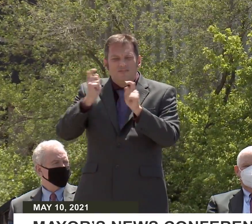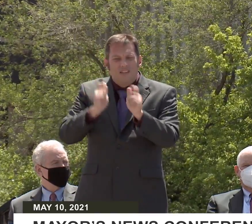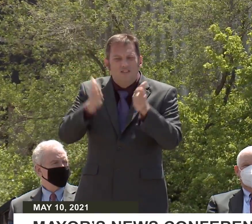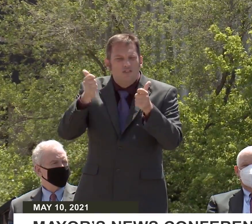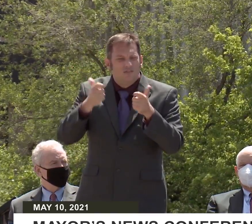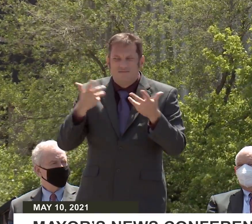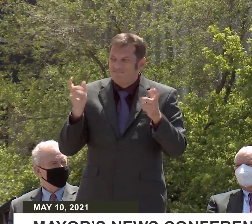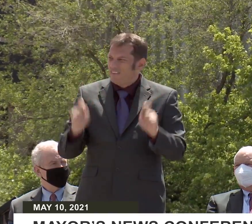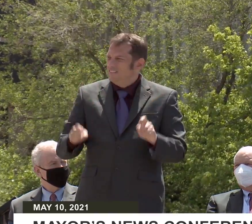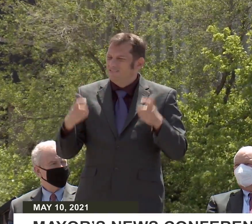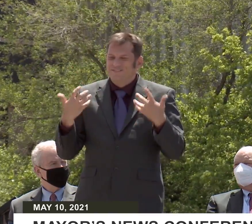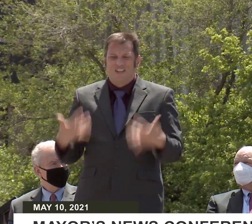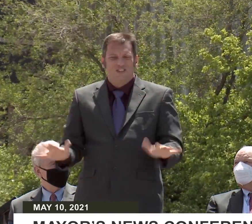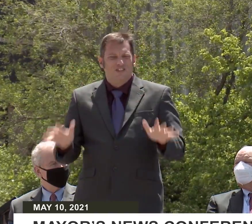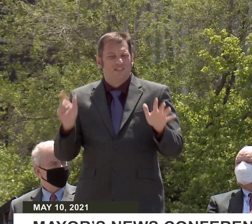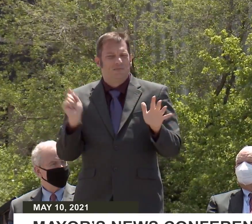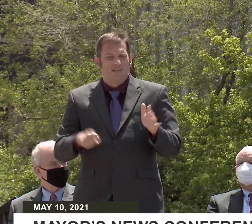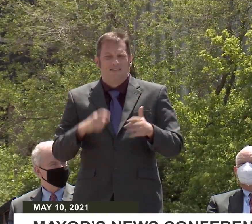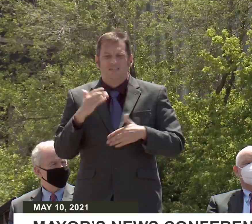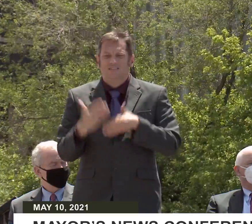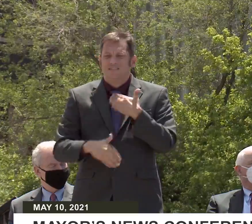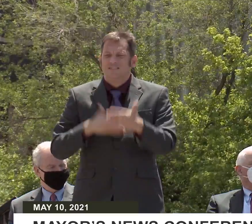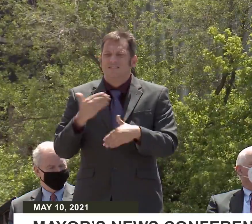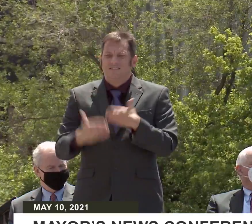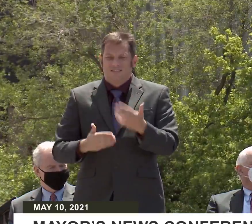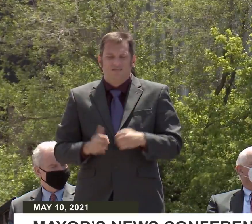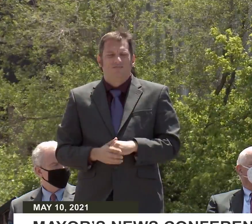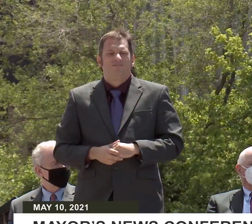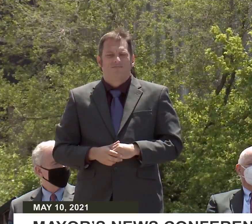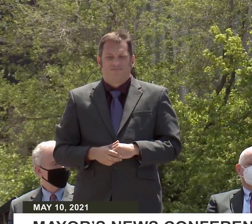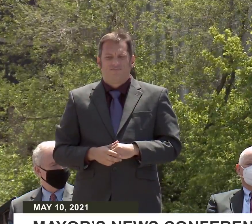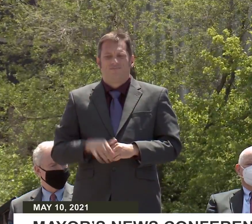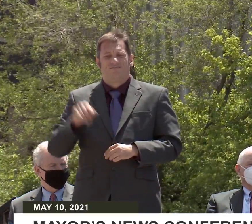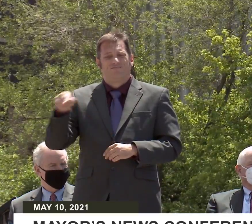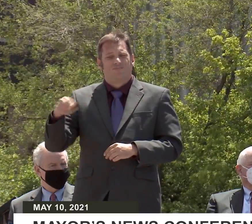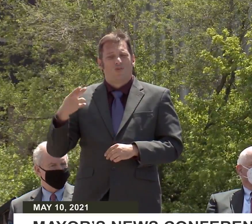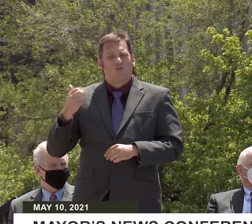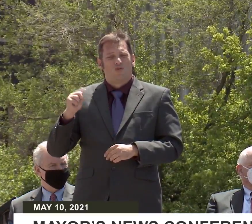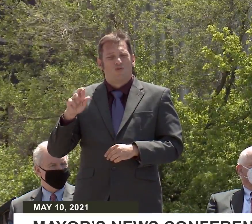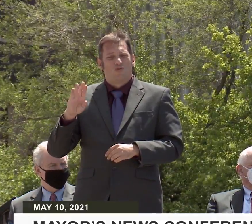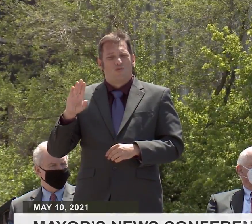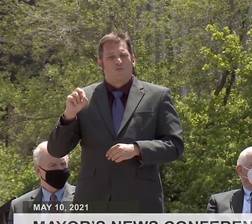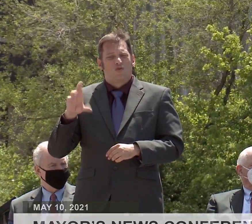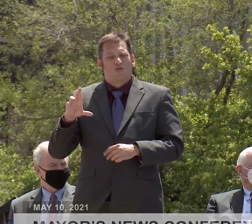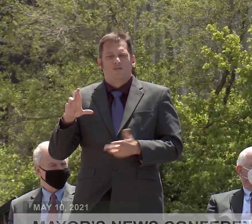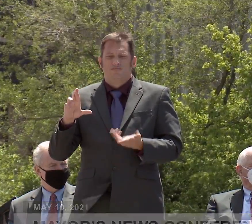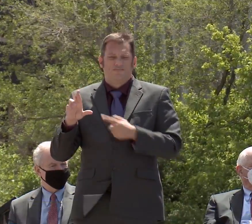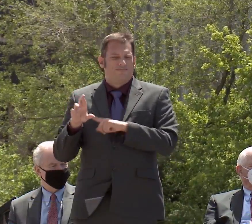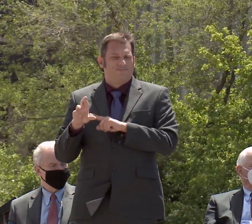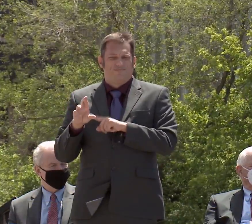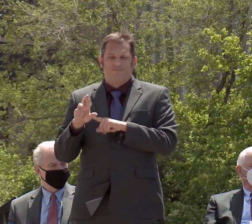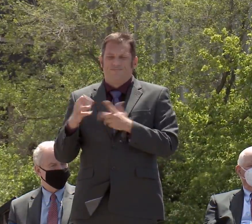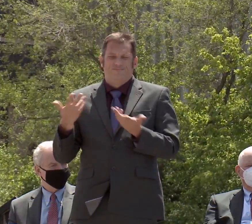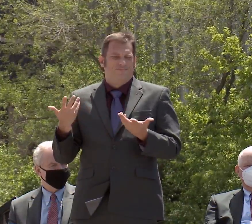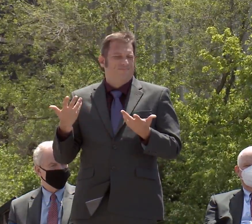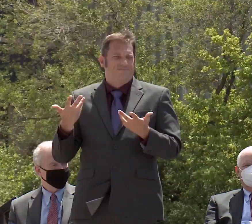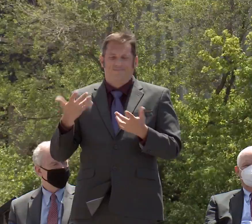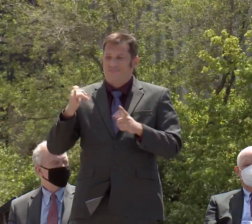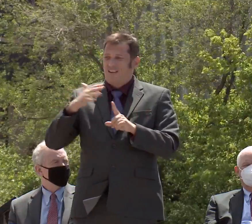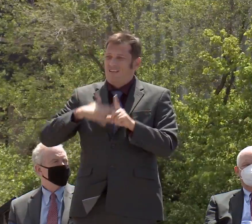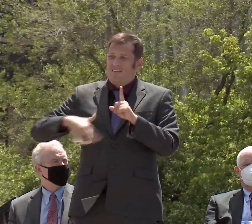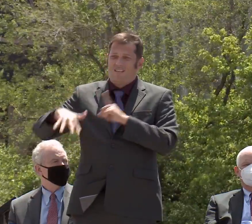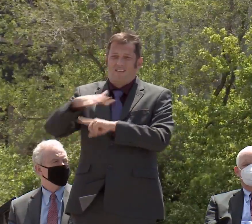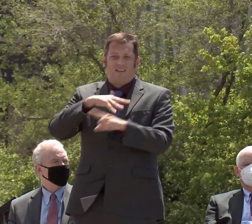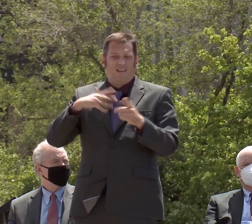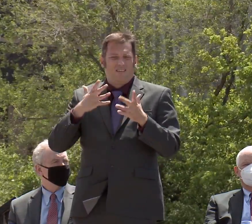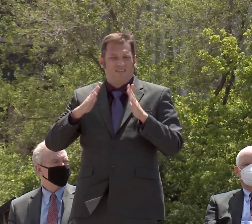harbor, but this is really about every citizen in this region, every neighborhood. In every neighborhood, there's